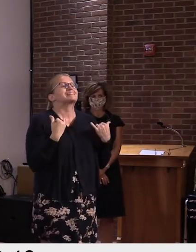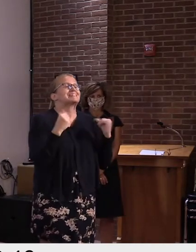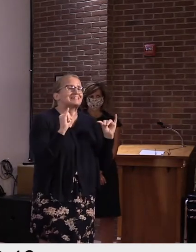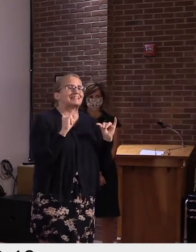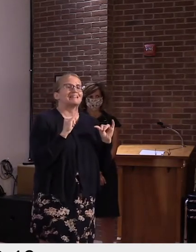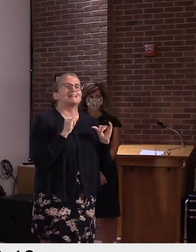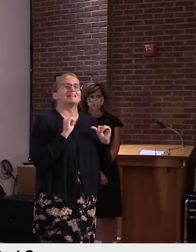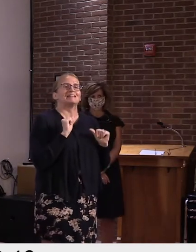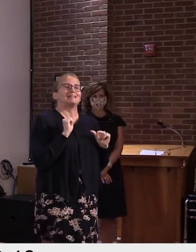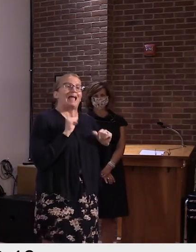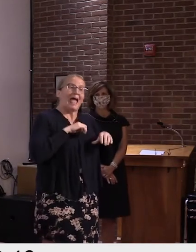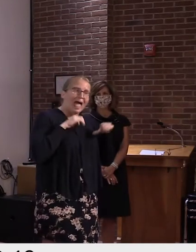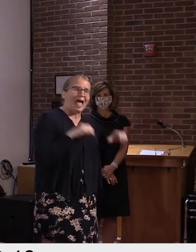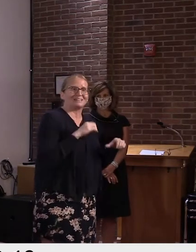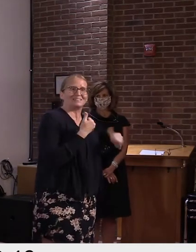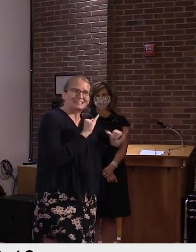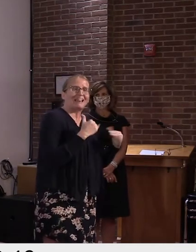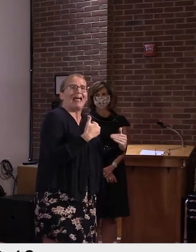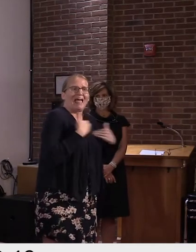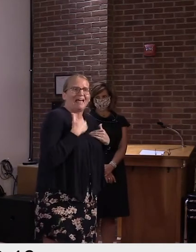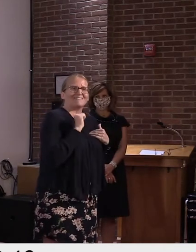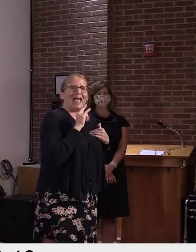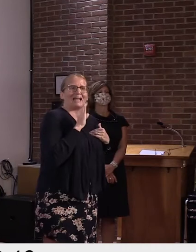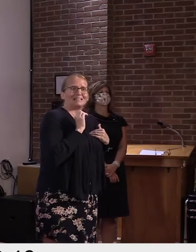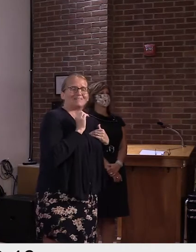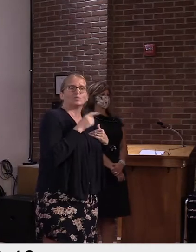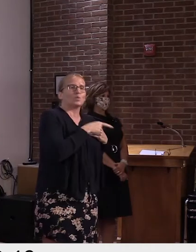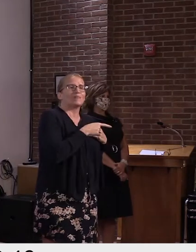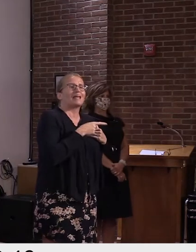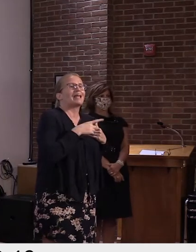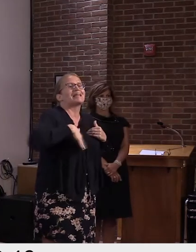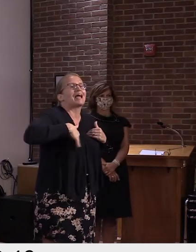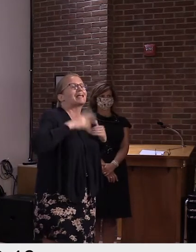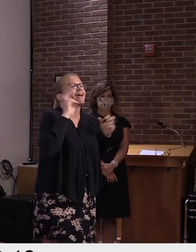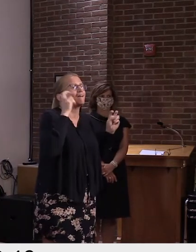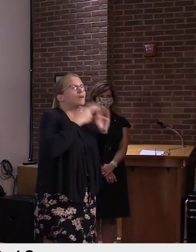have recovered yet by our definition.